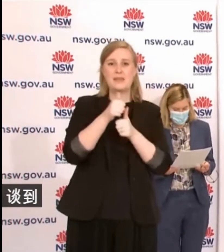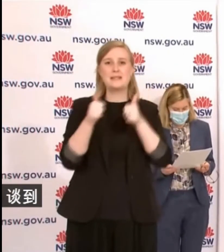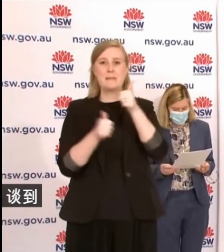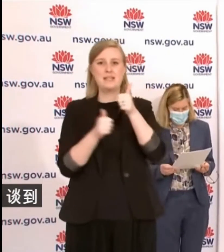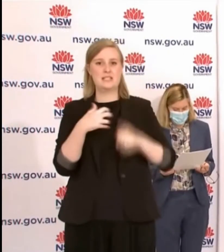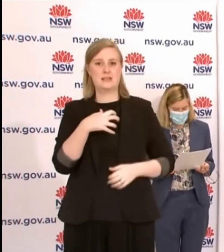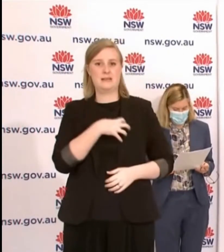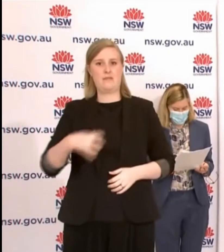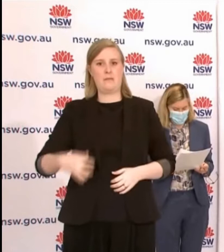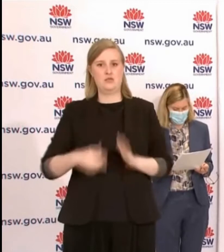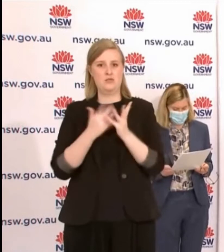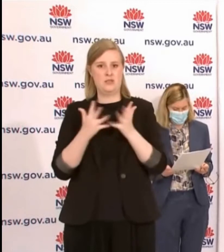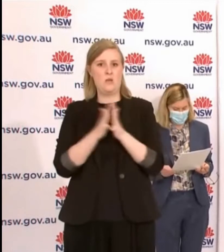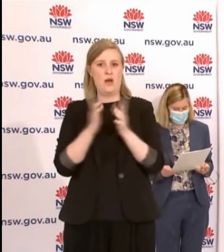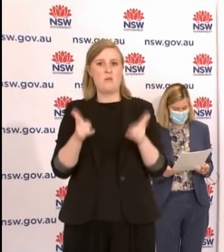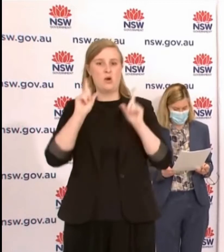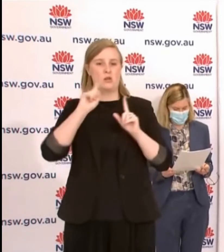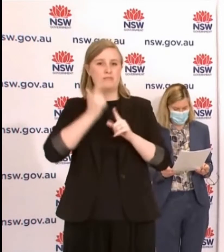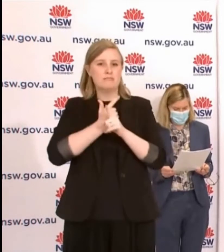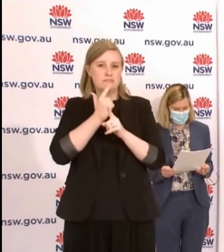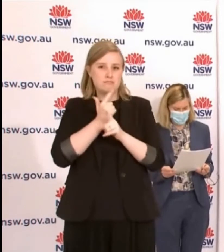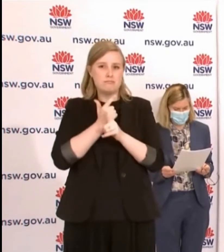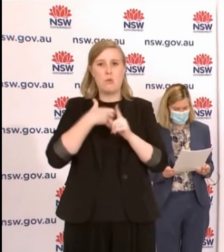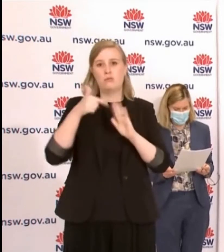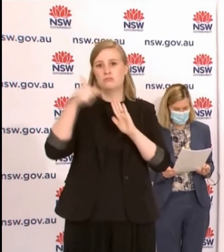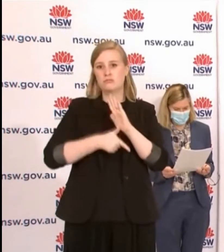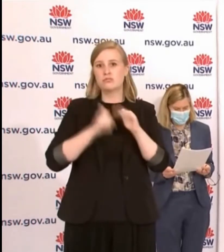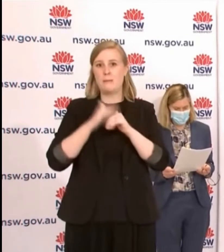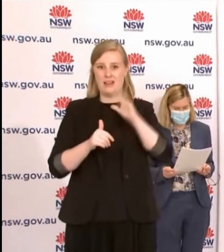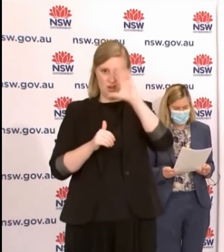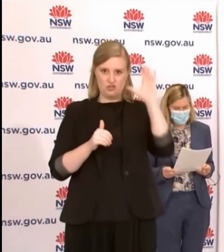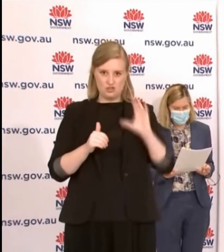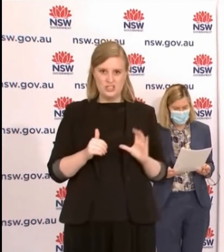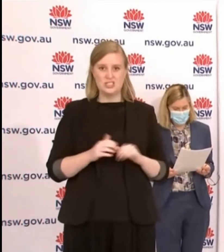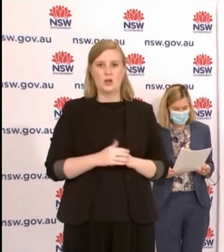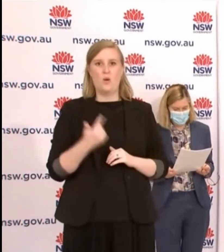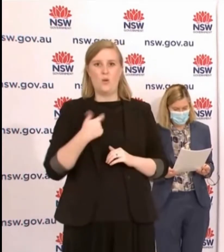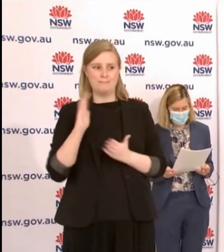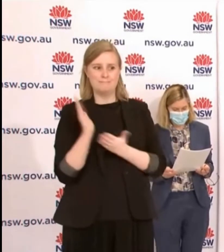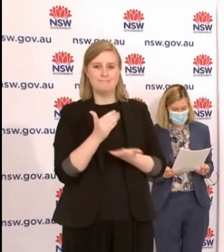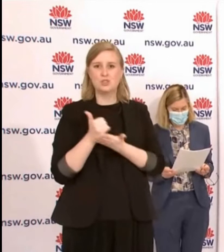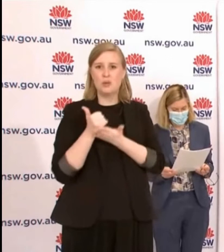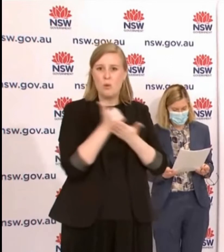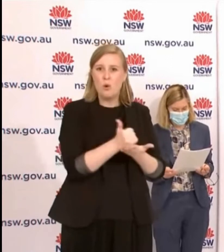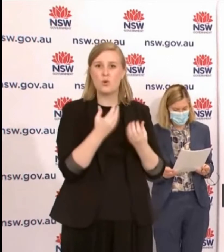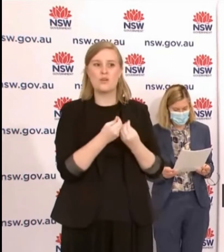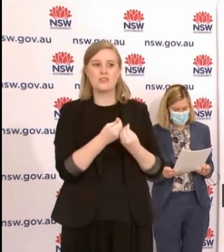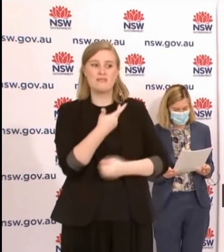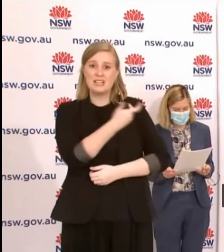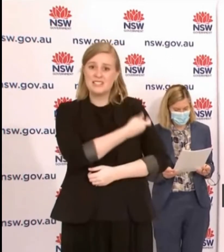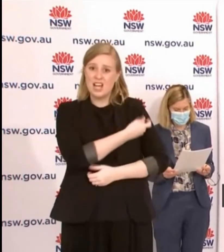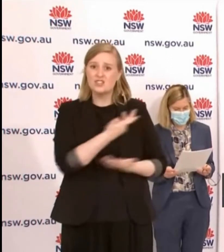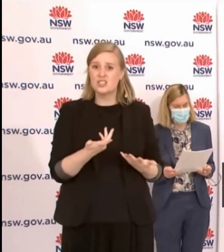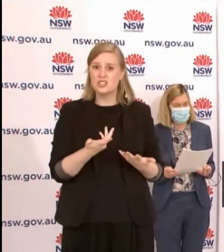making sure that we support those communities through social services, government agencies and vaccination. Given that